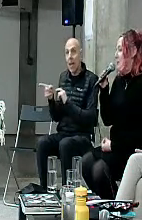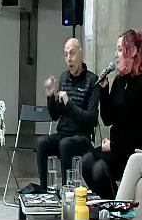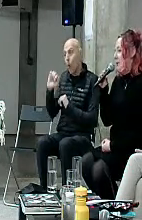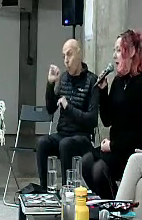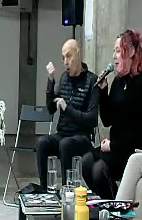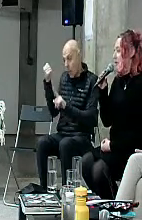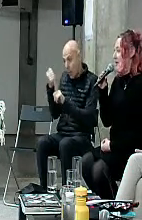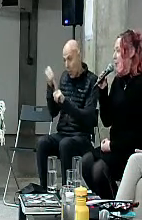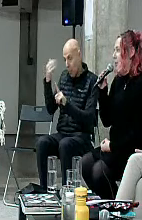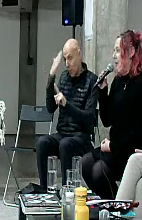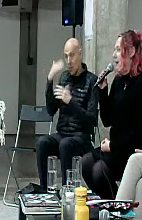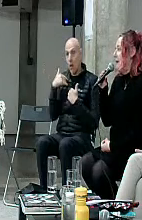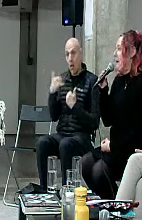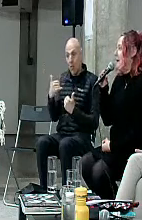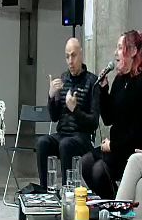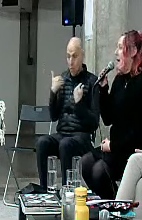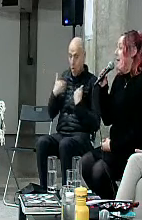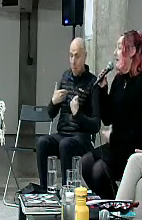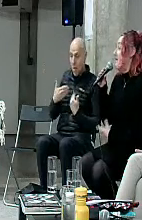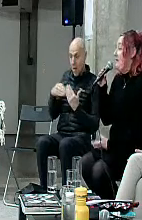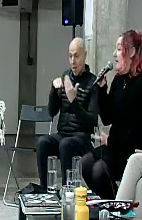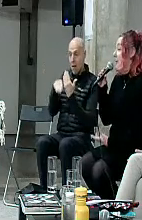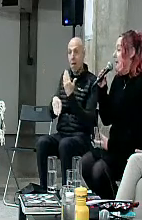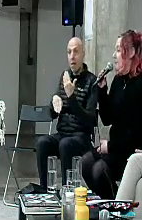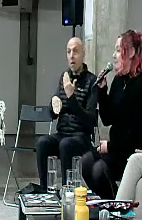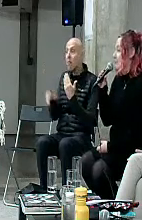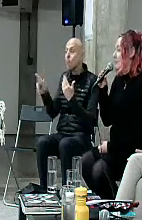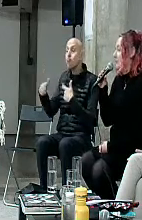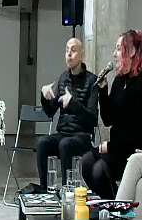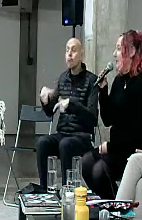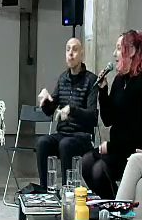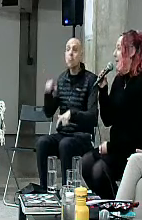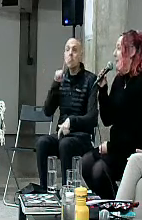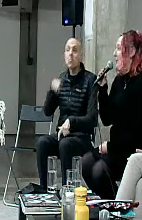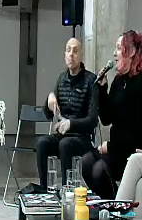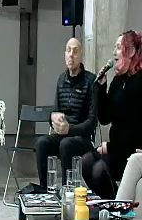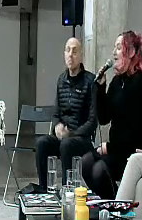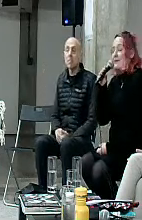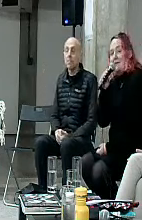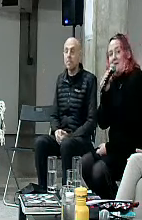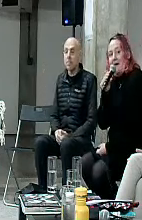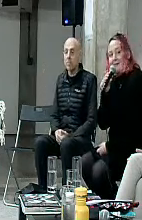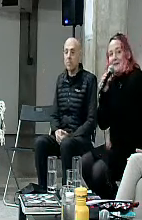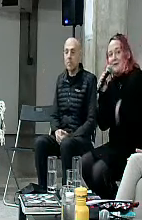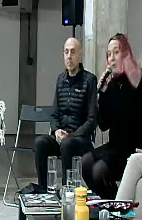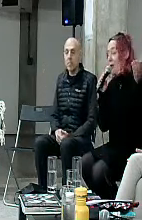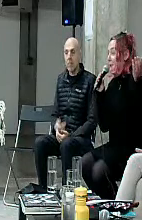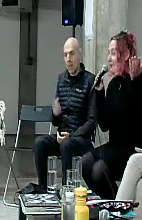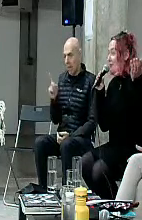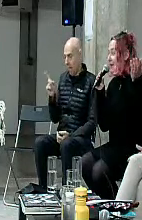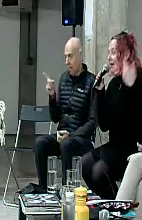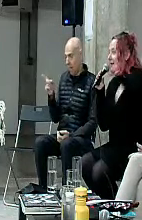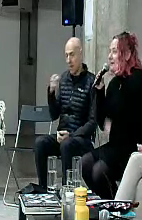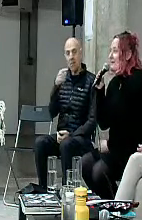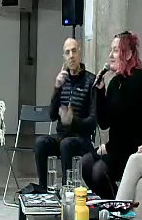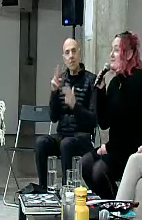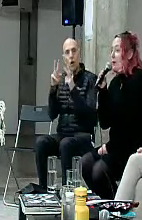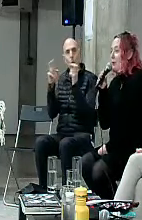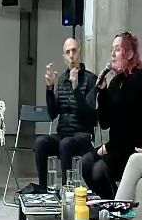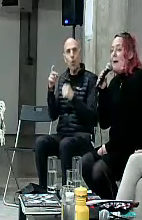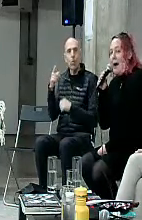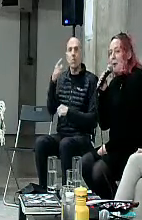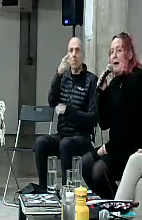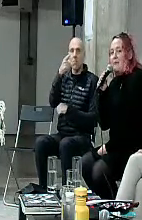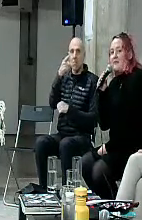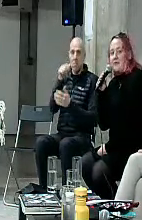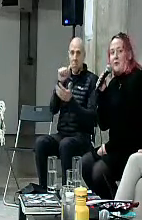impact on people's mental health and their well-being. And they continued anyway. I think that quote over there is